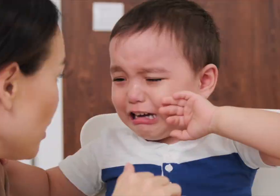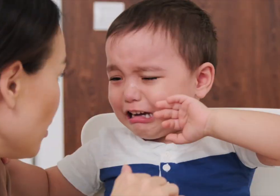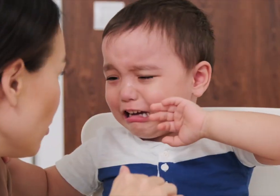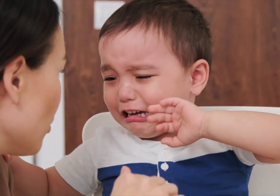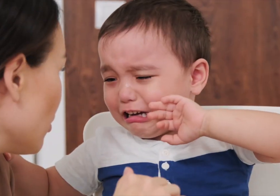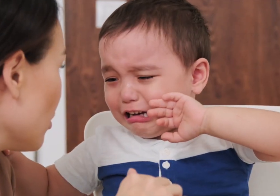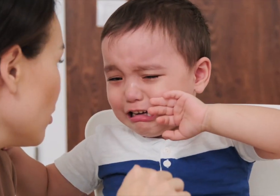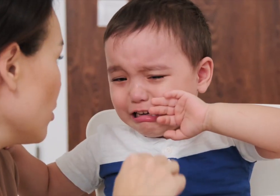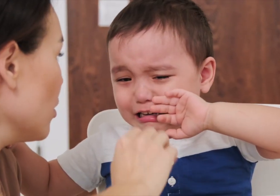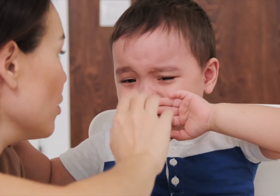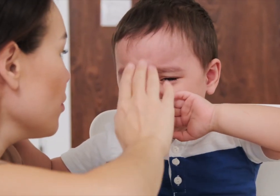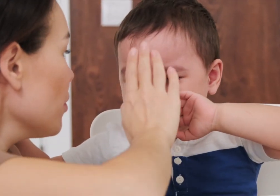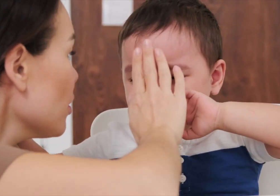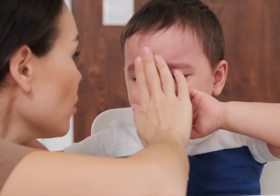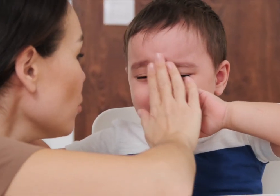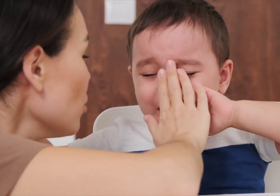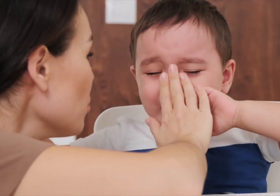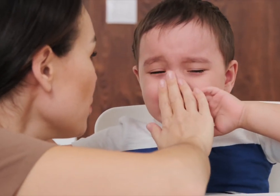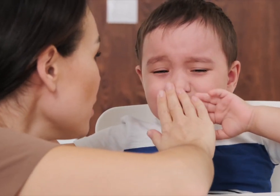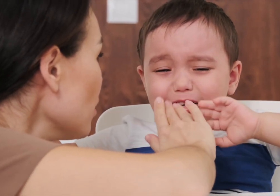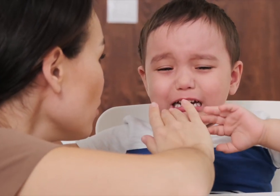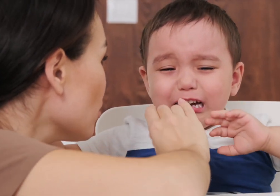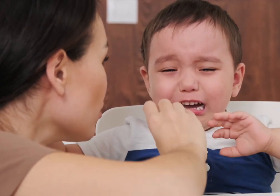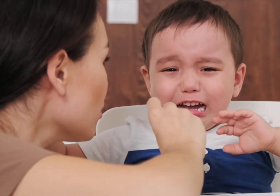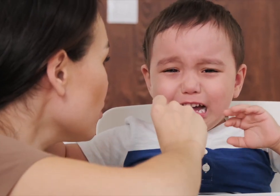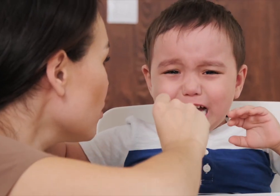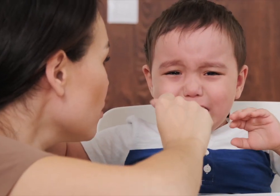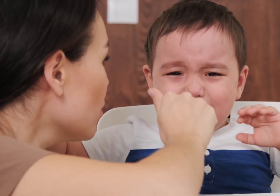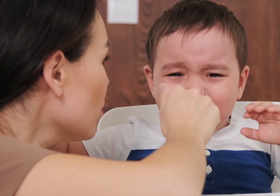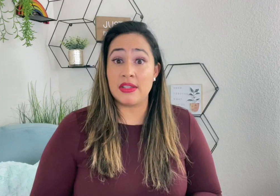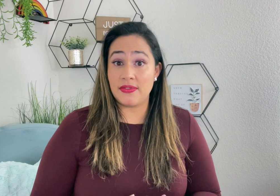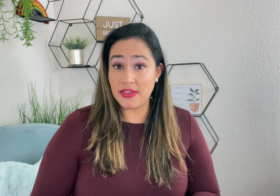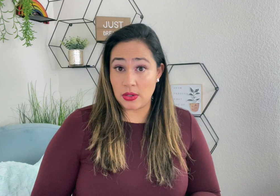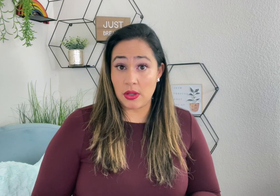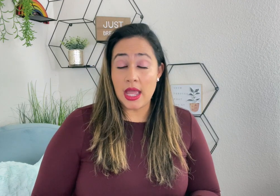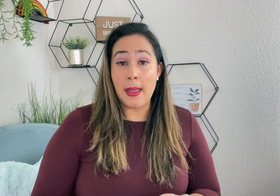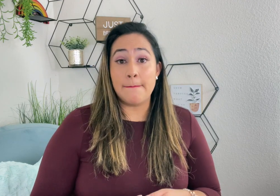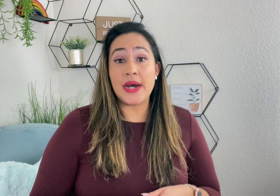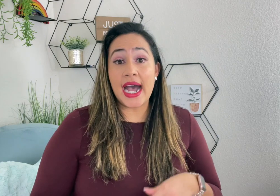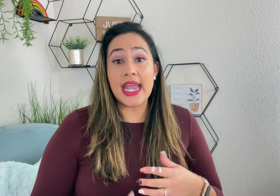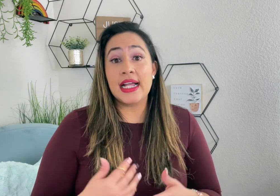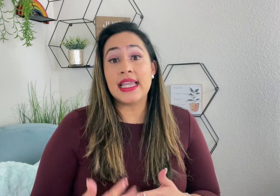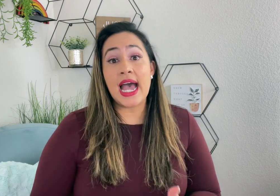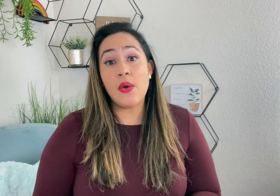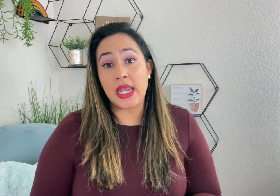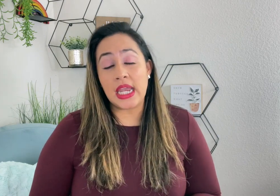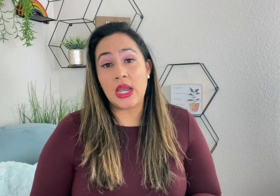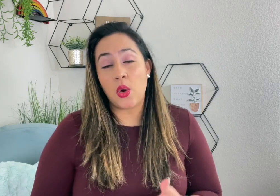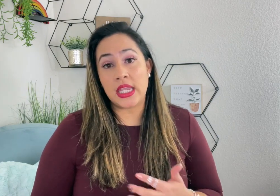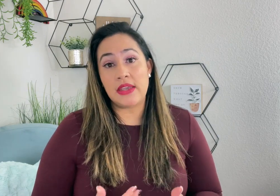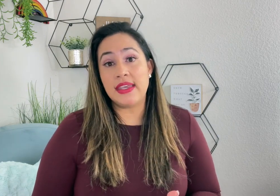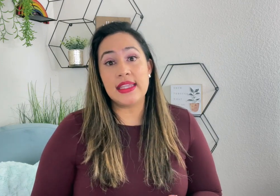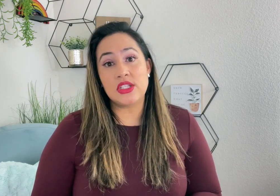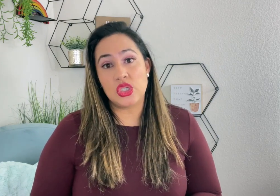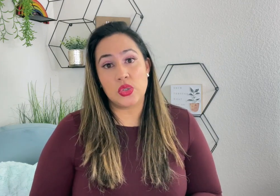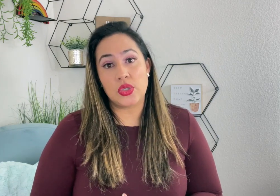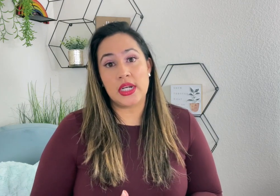is that it can reduce the amount of frustration that babies and parents feel by allowing or giving the children a